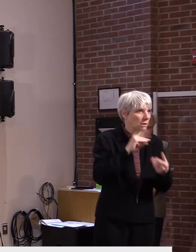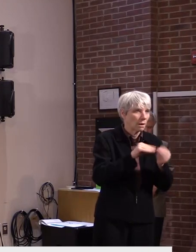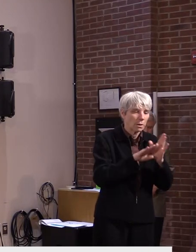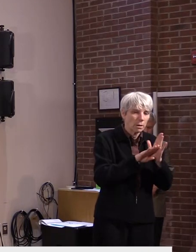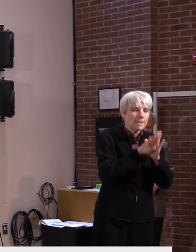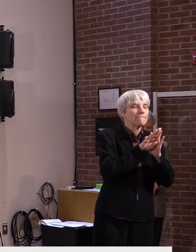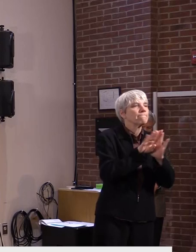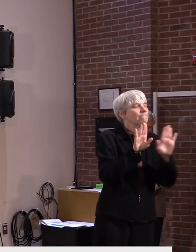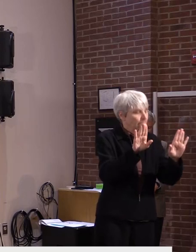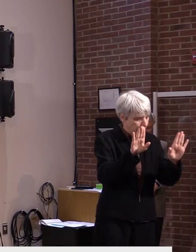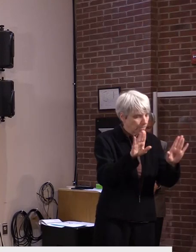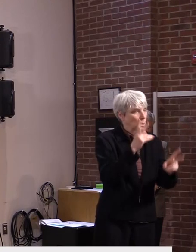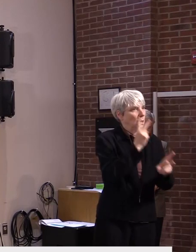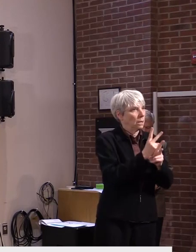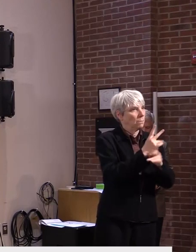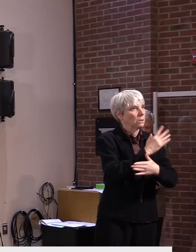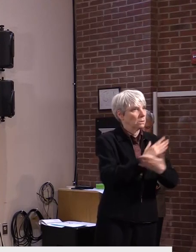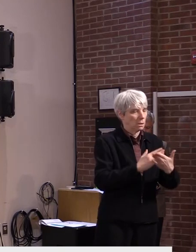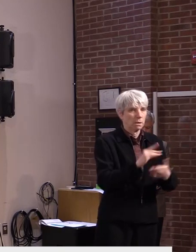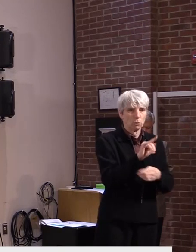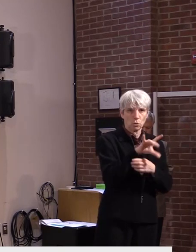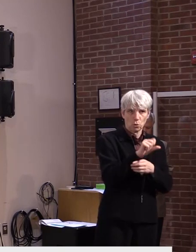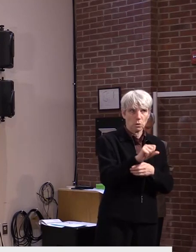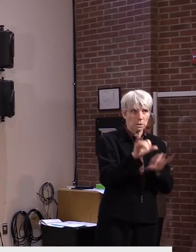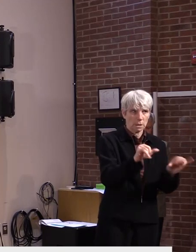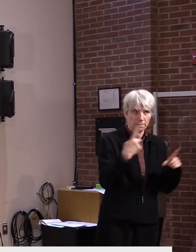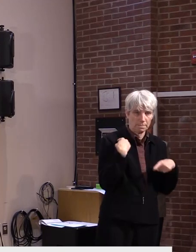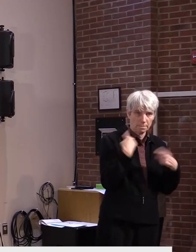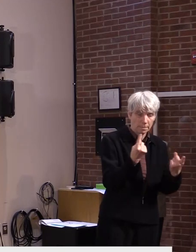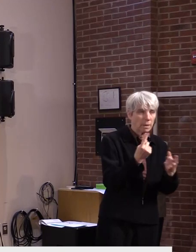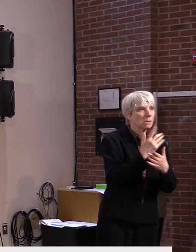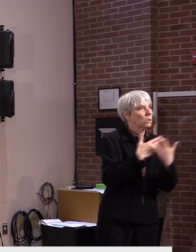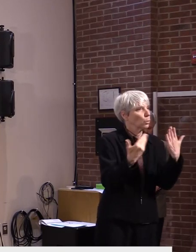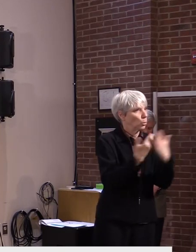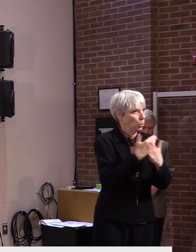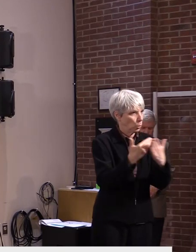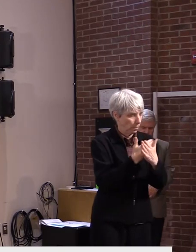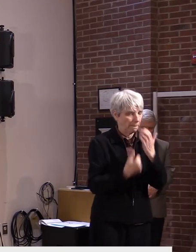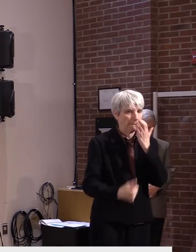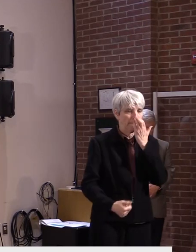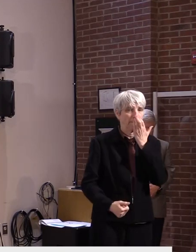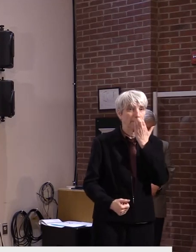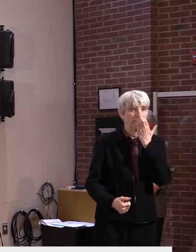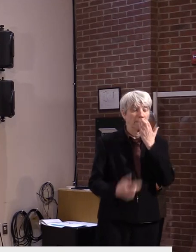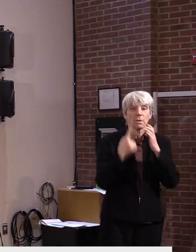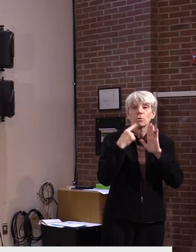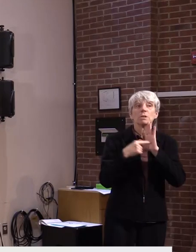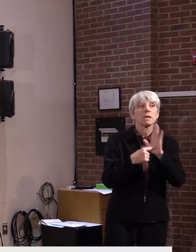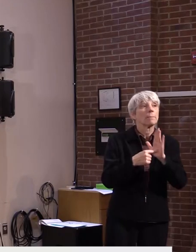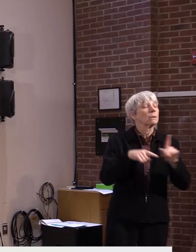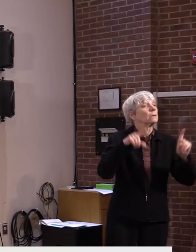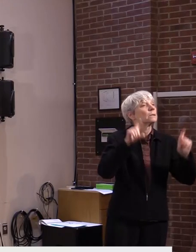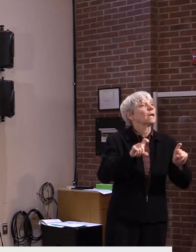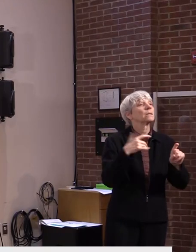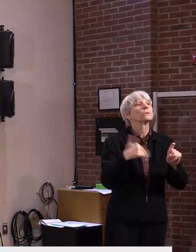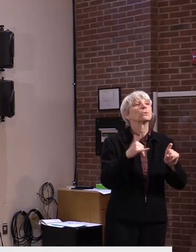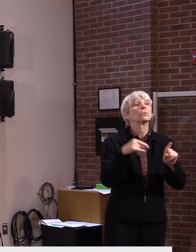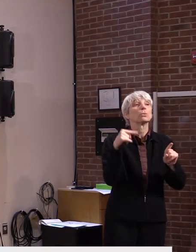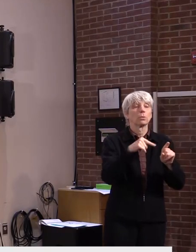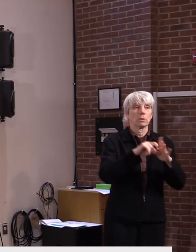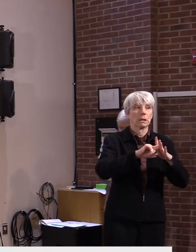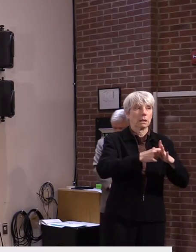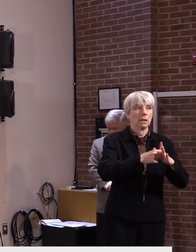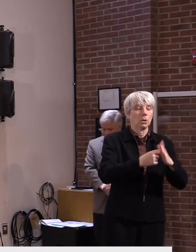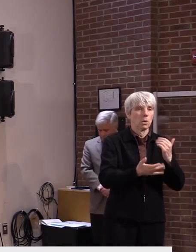are the same, and some have changed as the pandemic has evolved. Testing, for example, continues to be key to